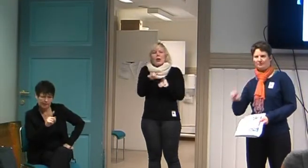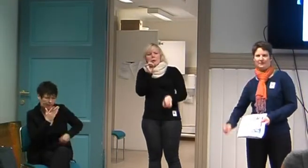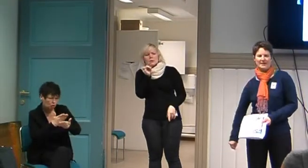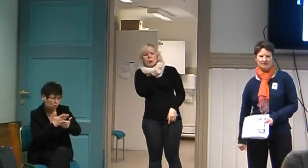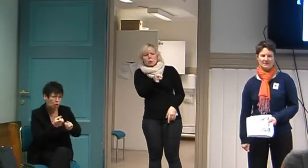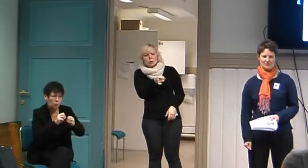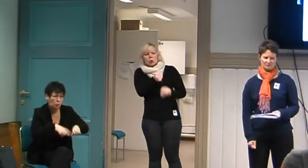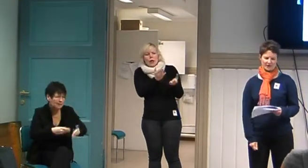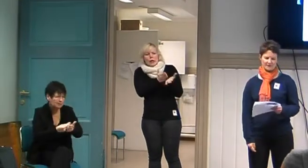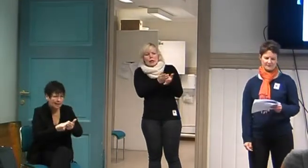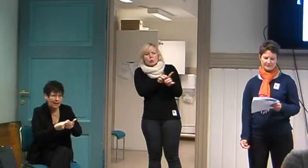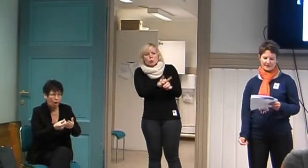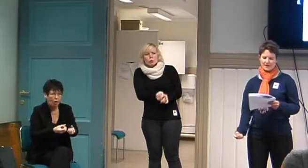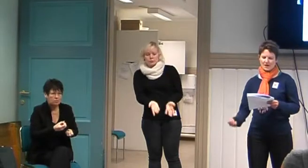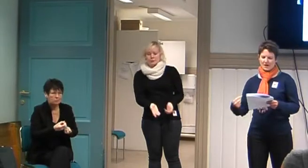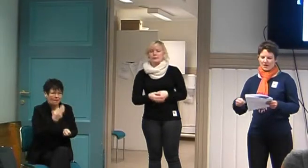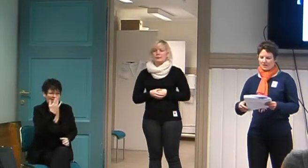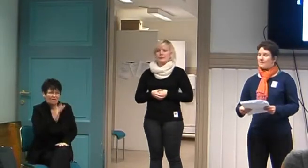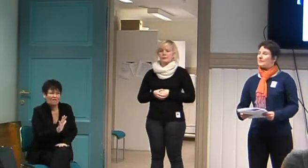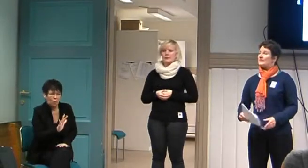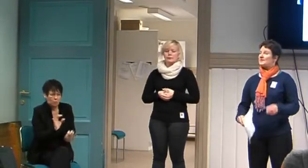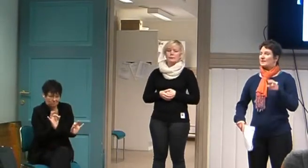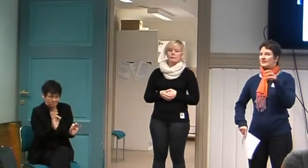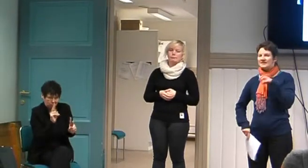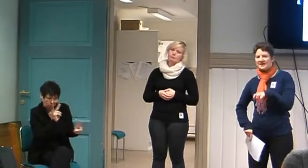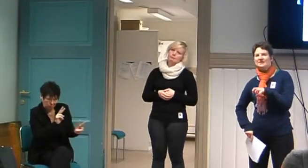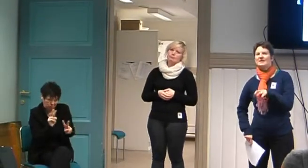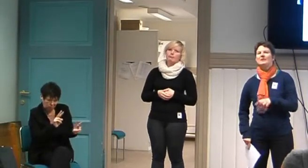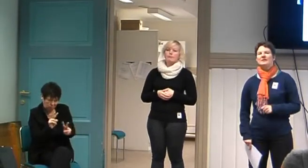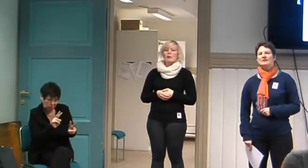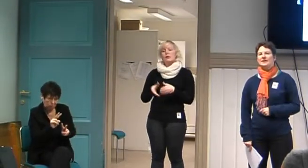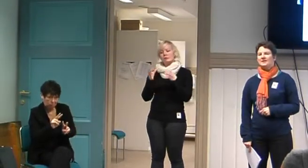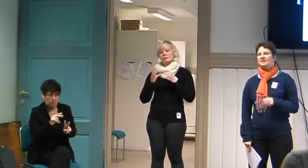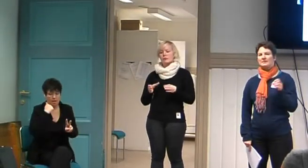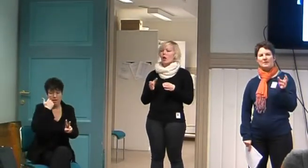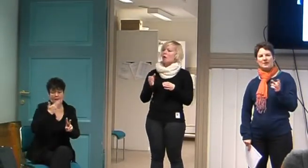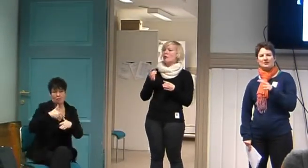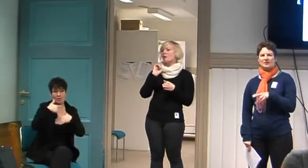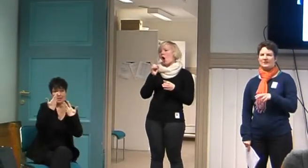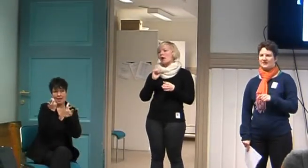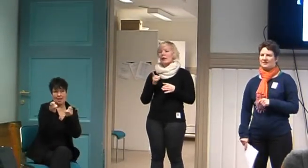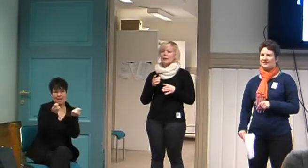sure that everything's all right. But the day-to-day running is done